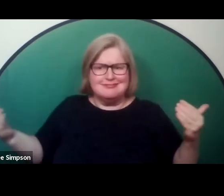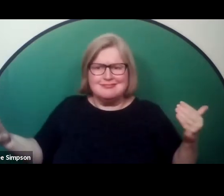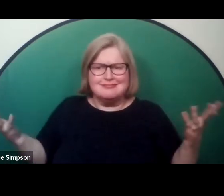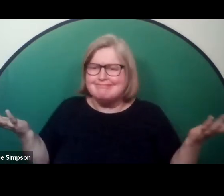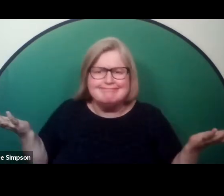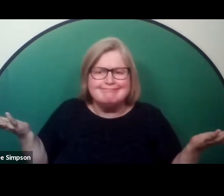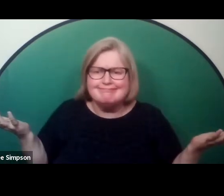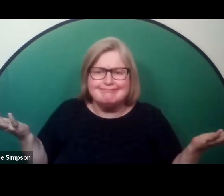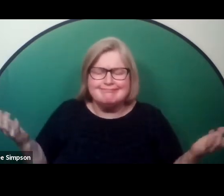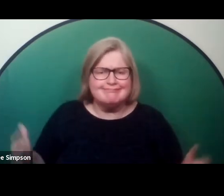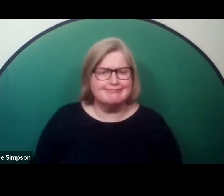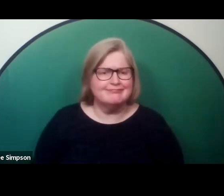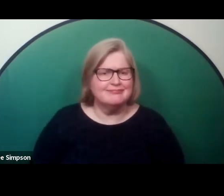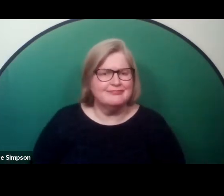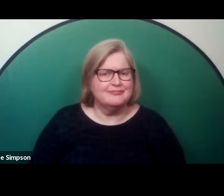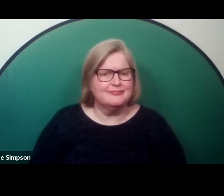please.